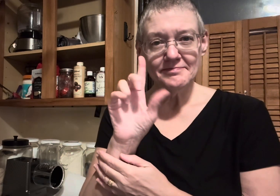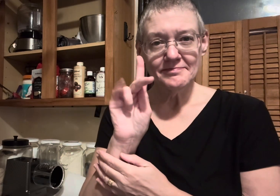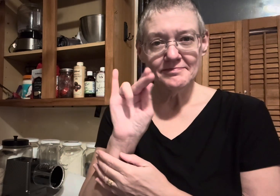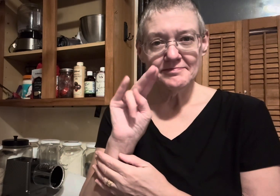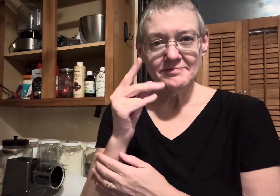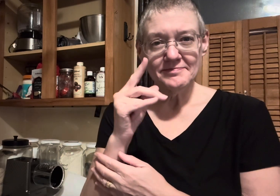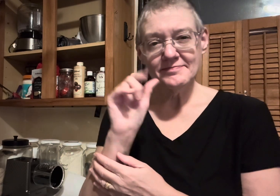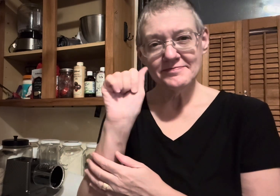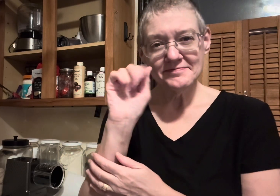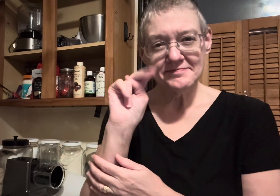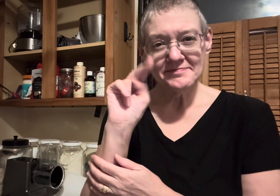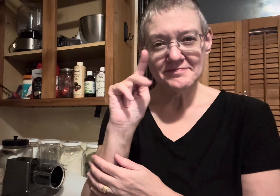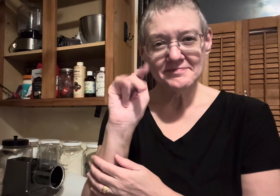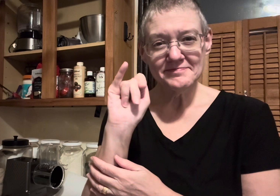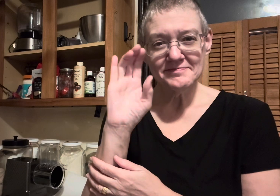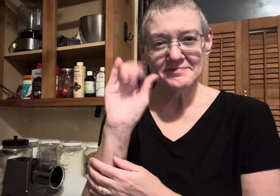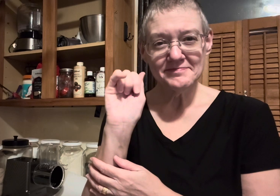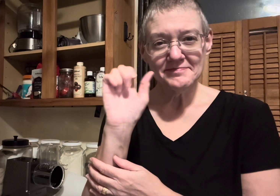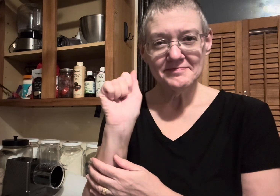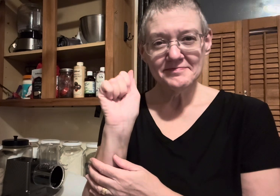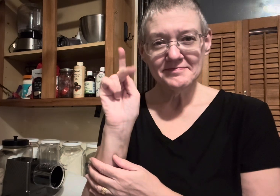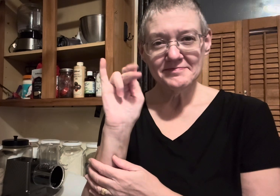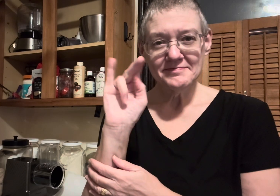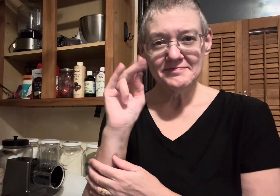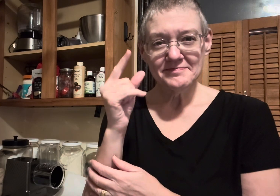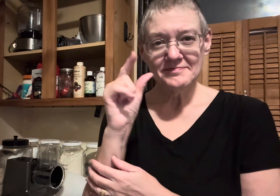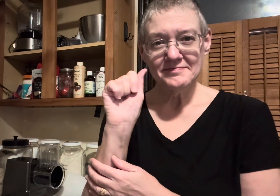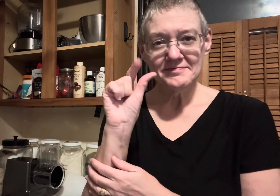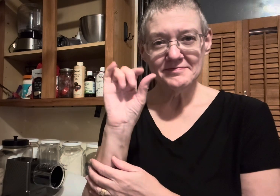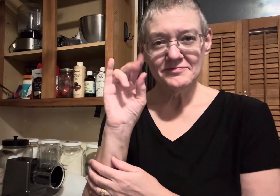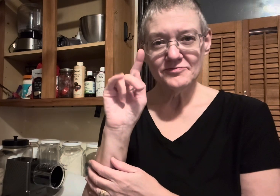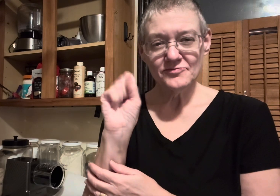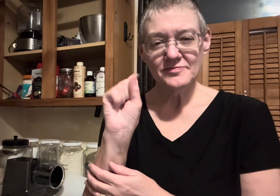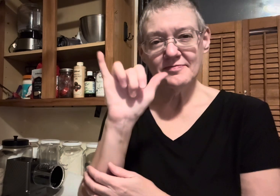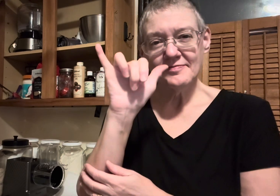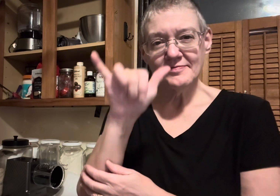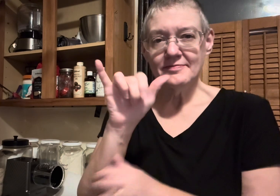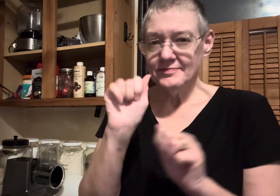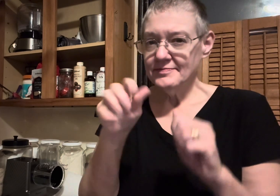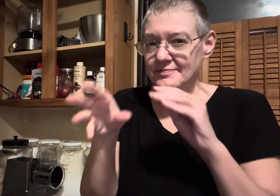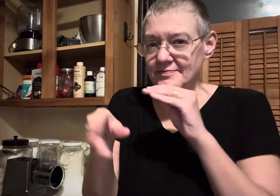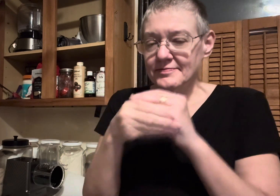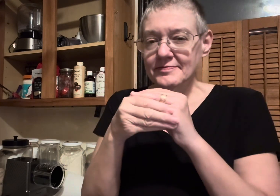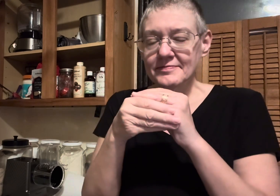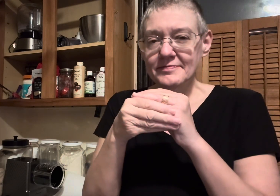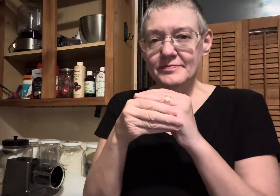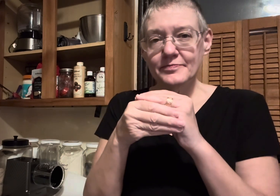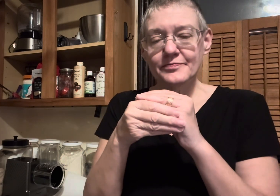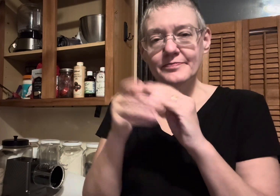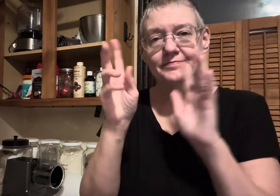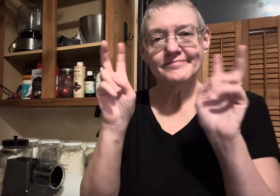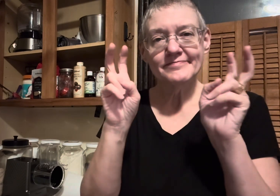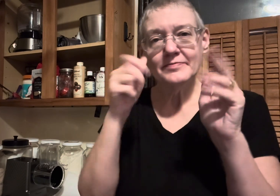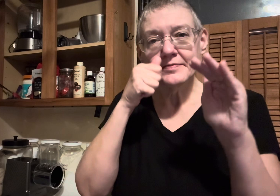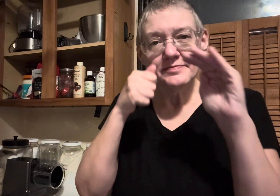added bulking, anti-caking agents. Those can add what we call